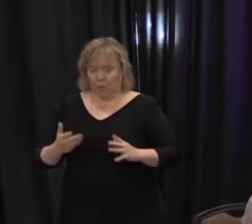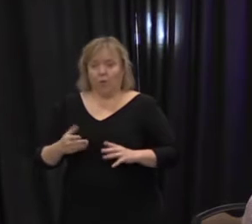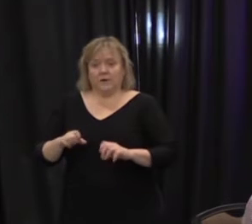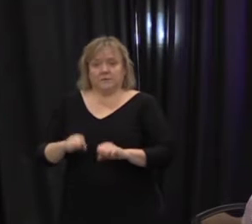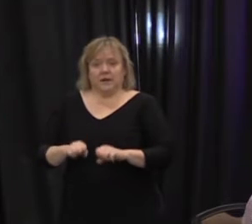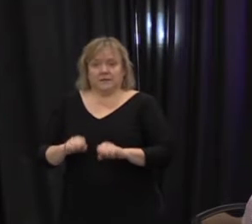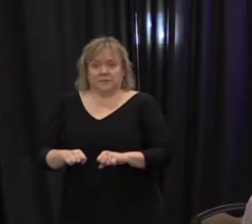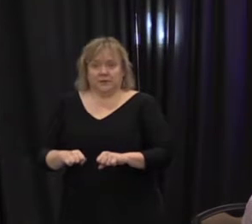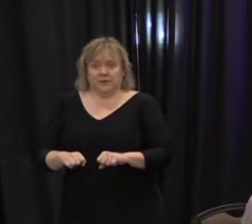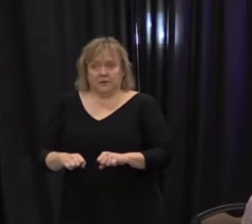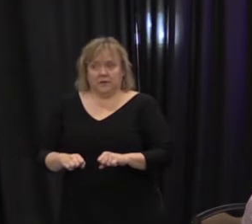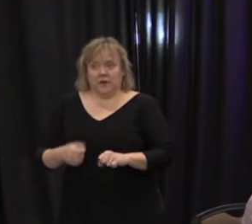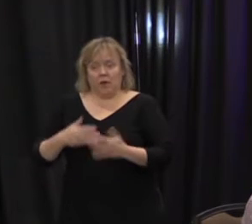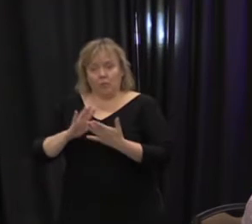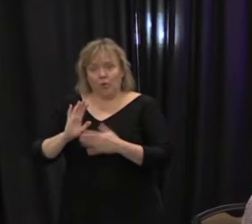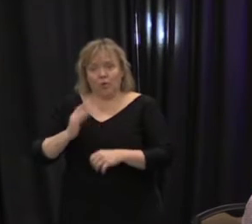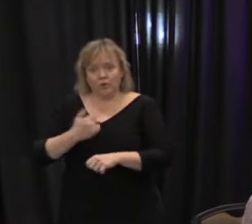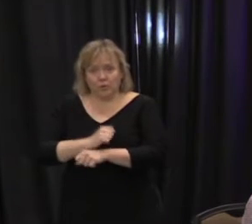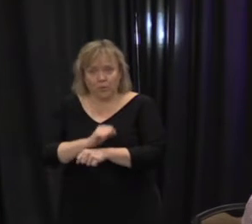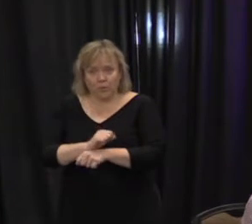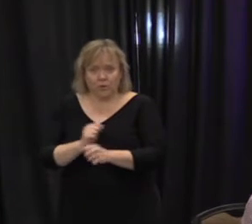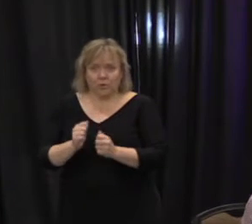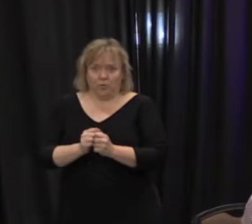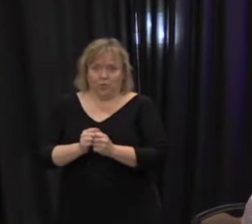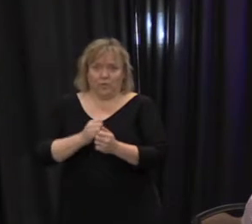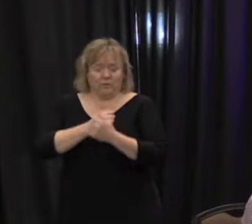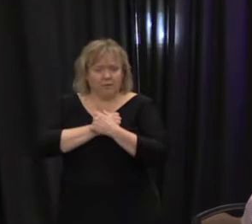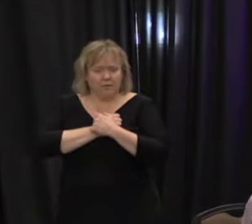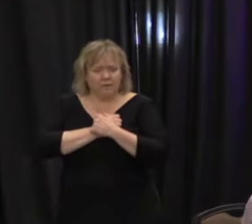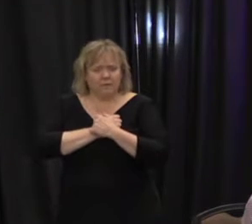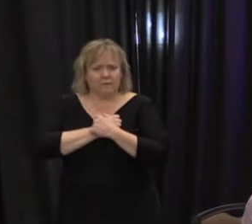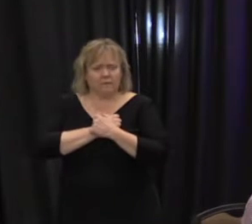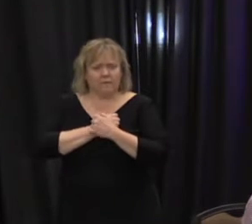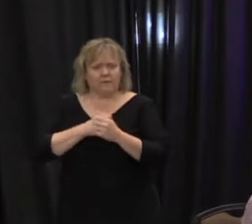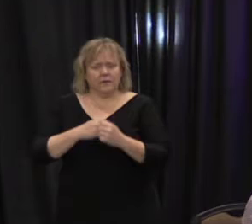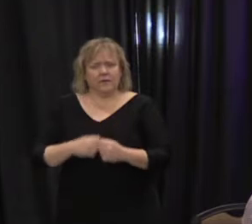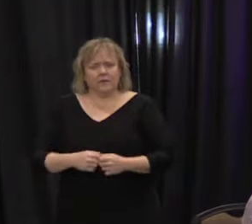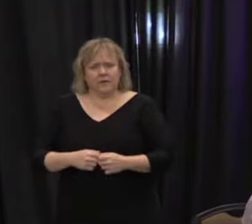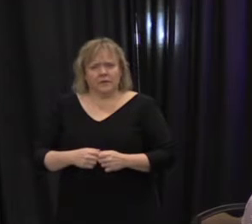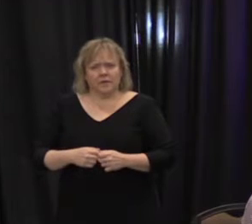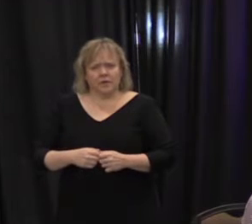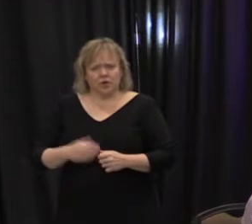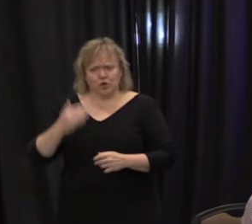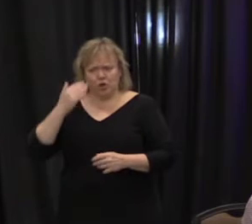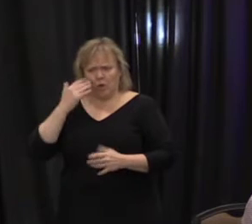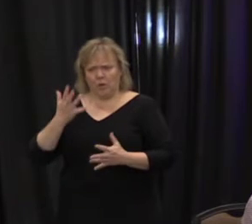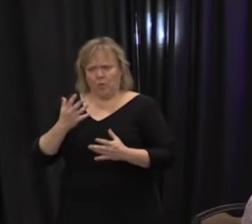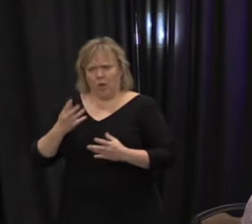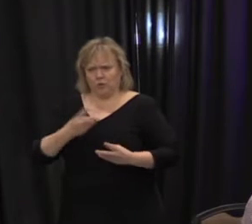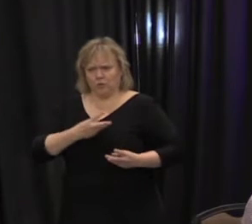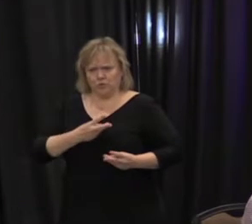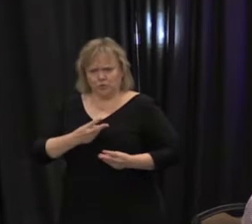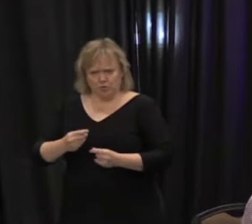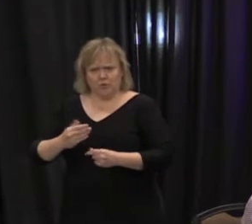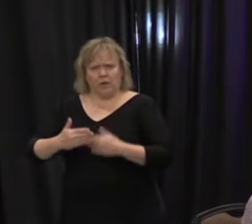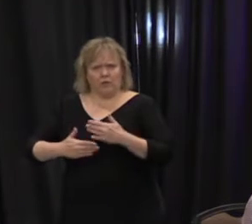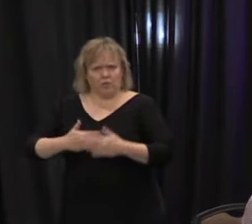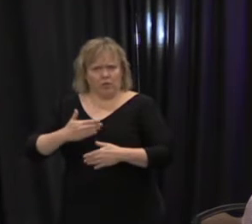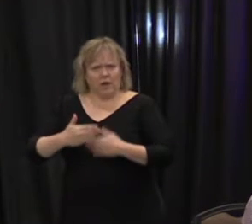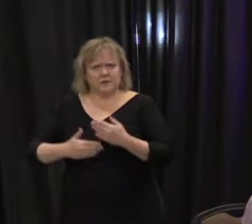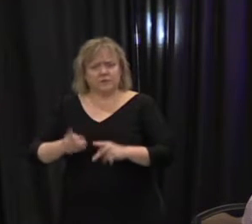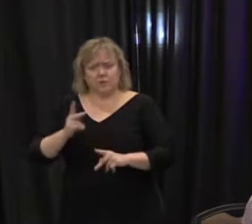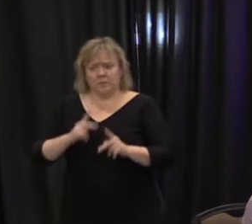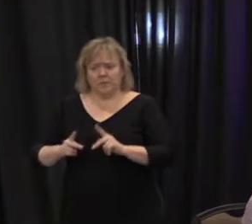Being able to approach this work with a lot of love, making sure that we want to streamline processes for folks to be able to access care